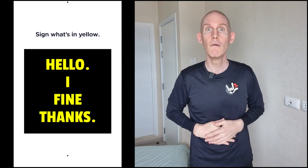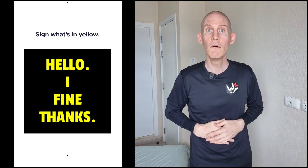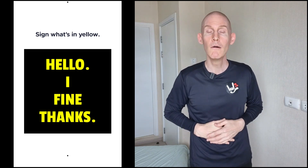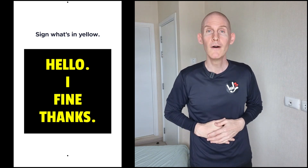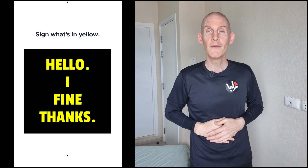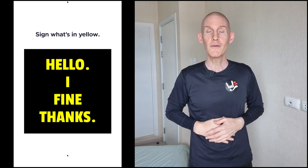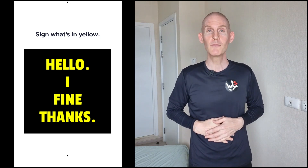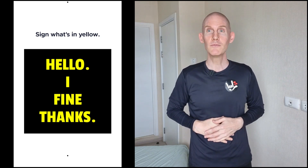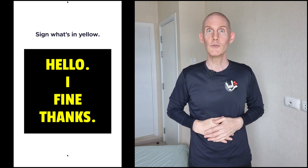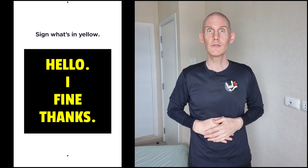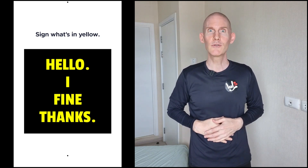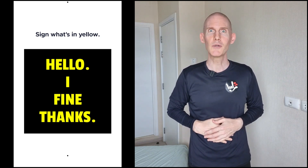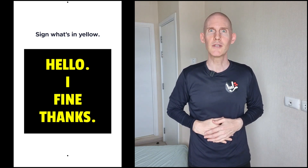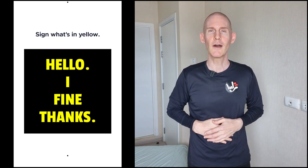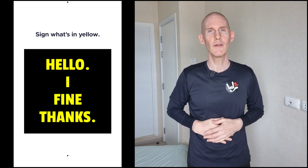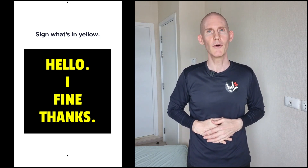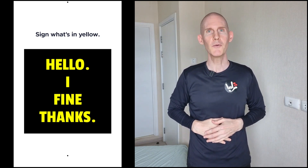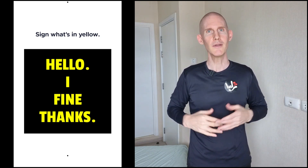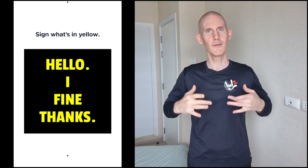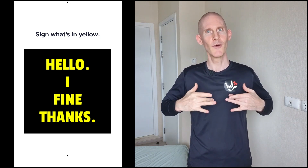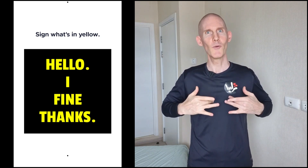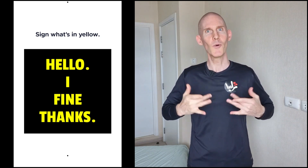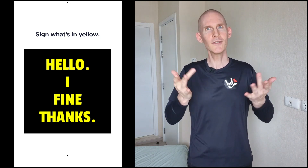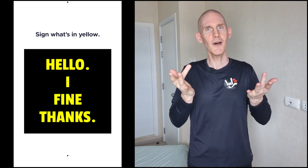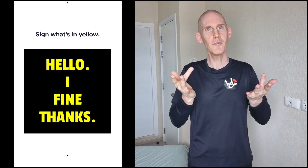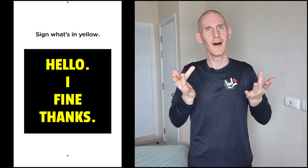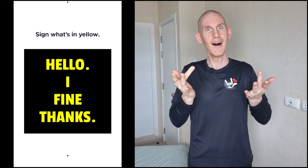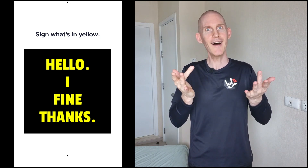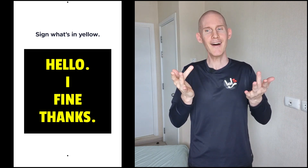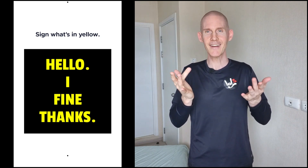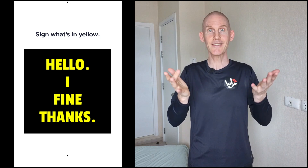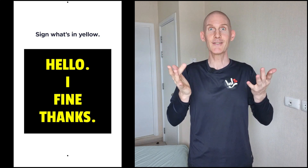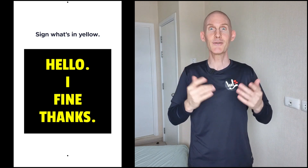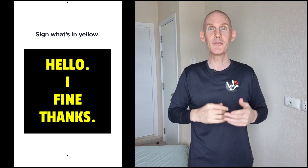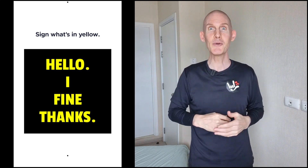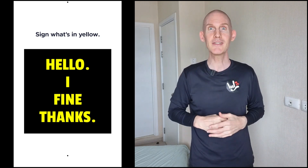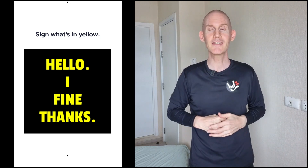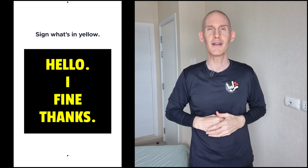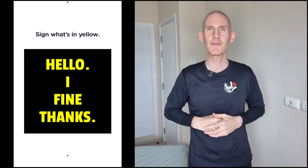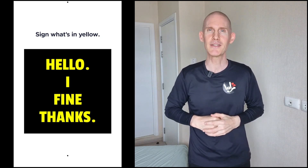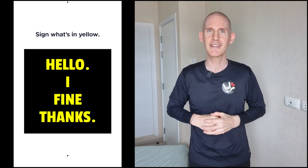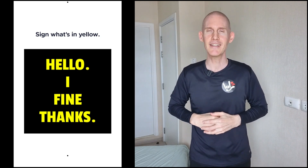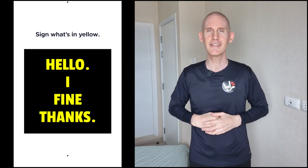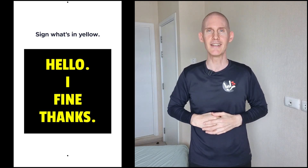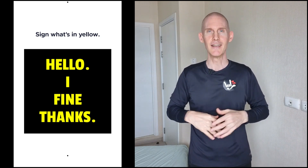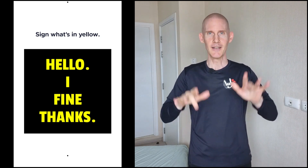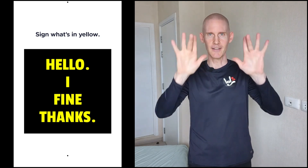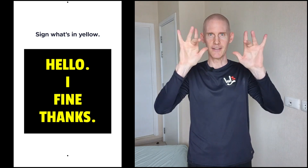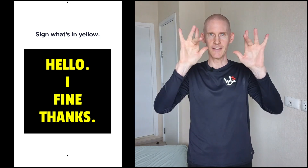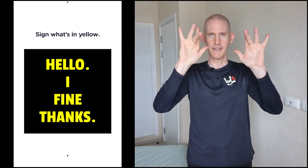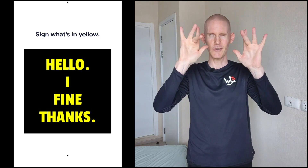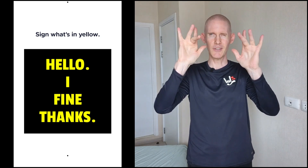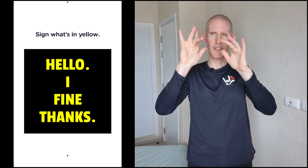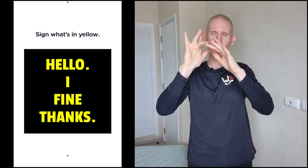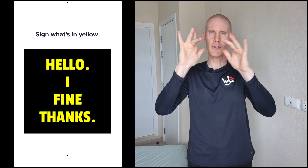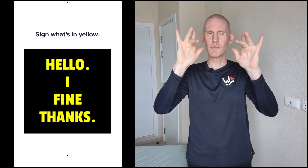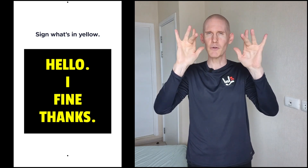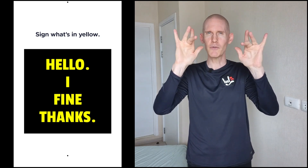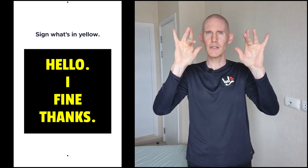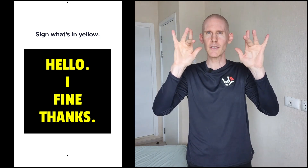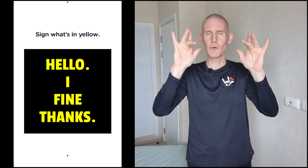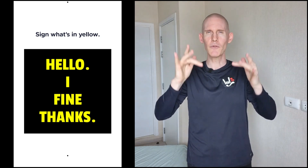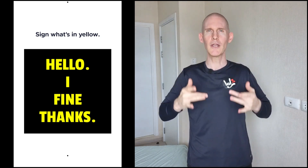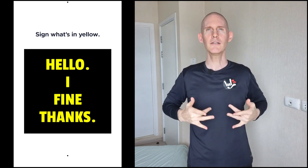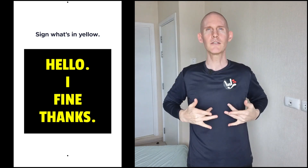up? Then you could switch out hello with what's up? I guess this is a bonus sign for this lesson. Use the tips of your